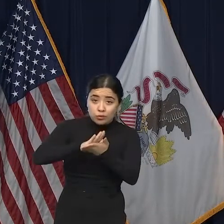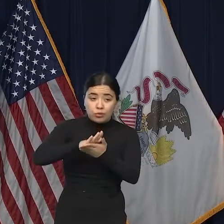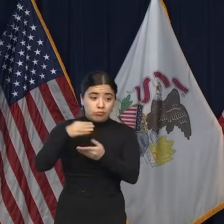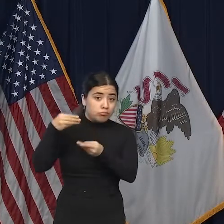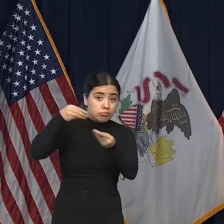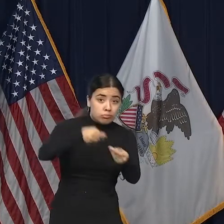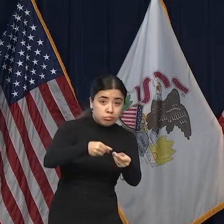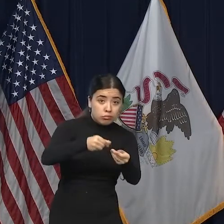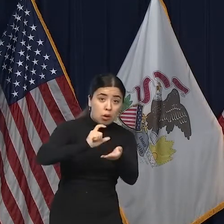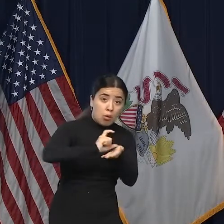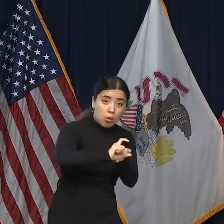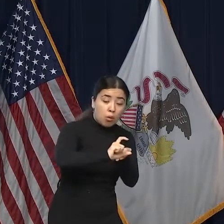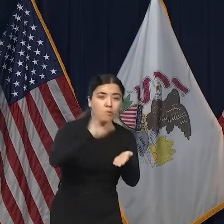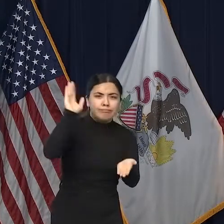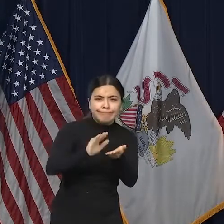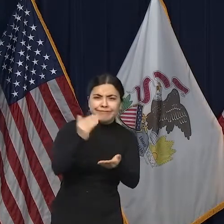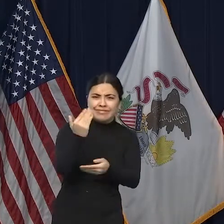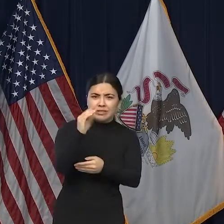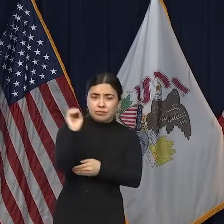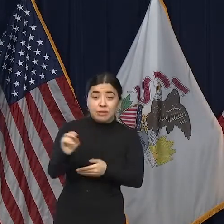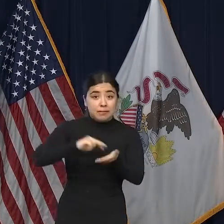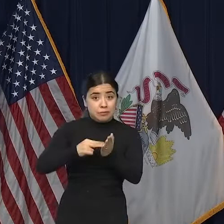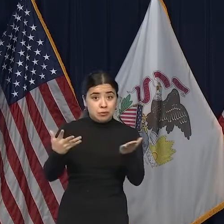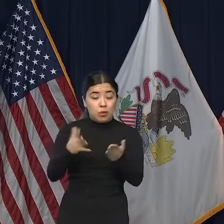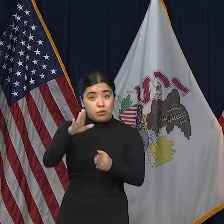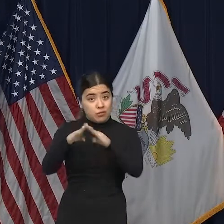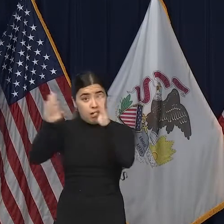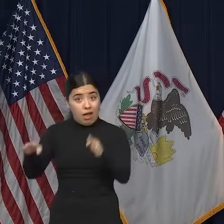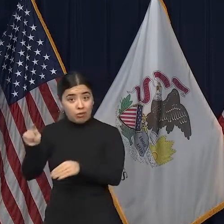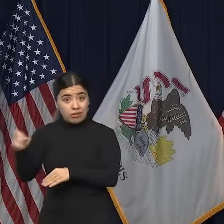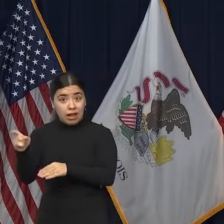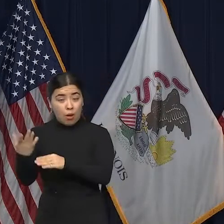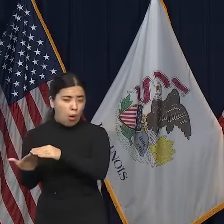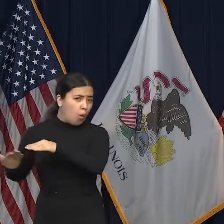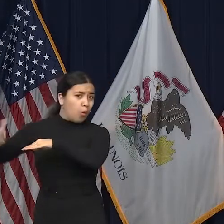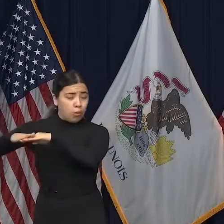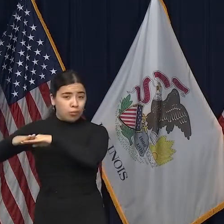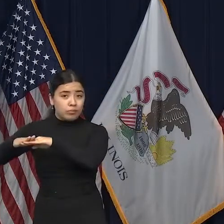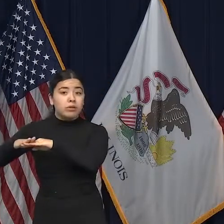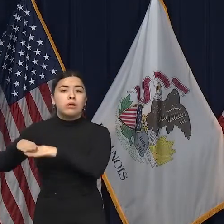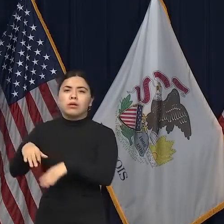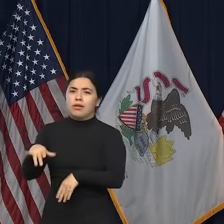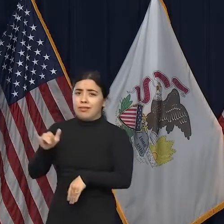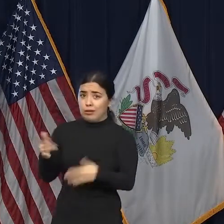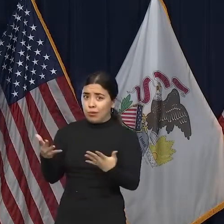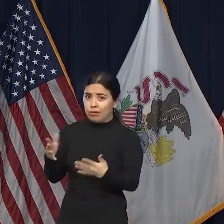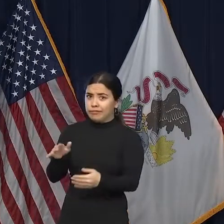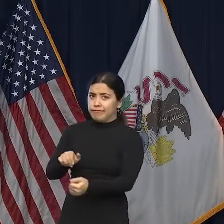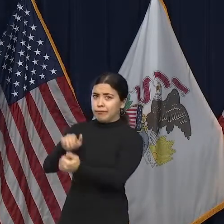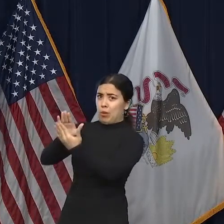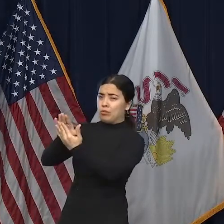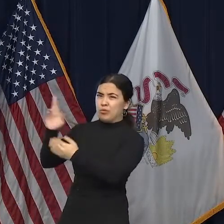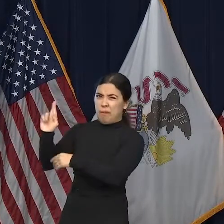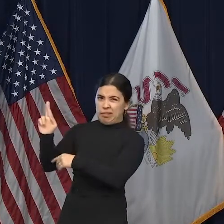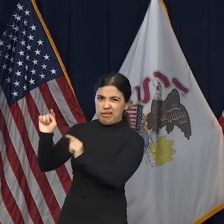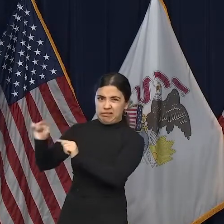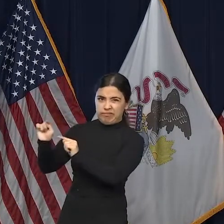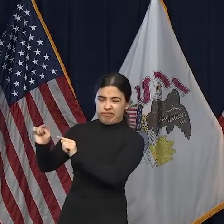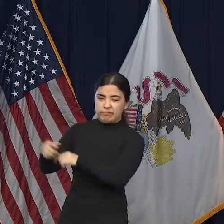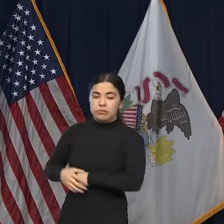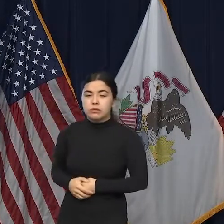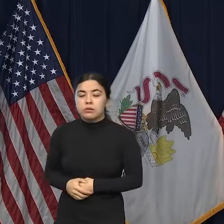your property taxes will increase. You could call this the Republican approach. Option